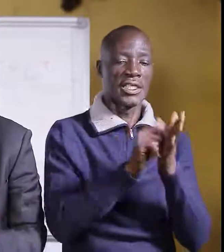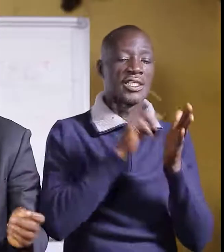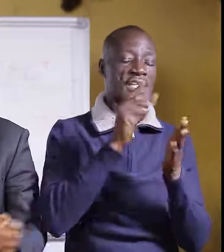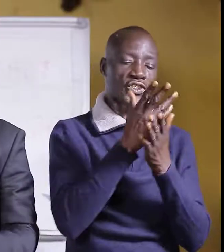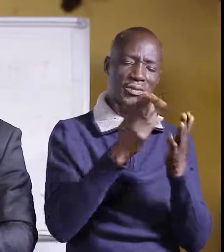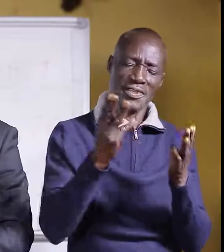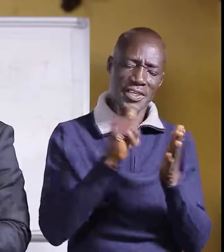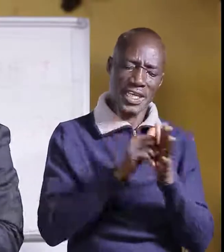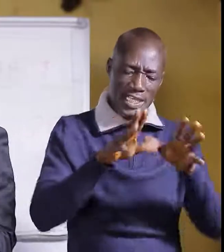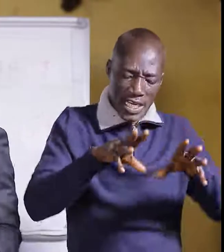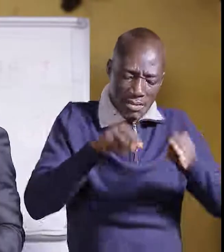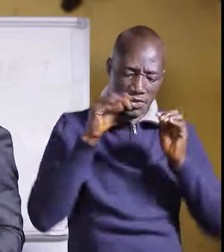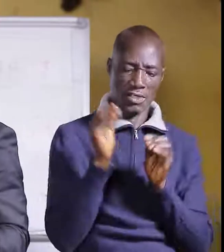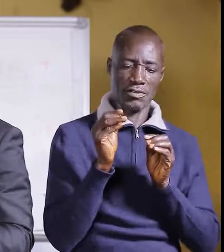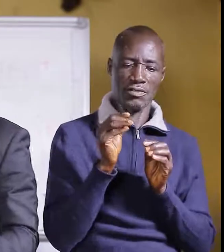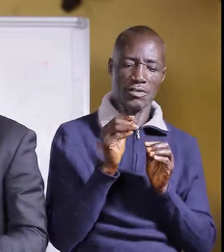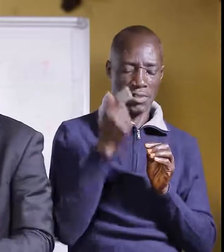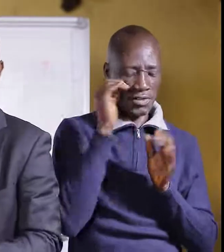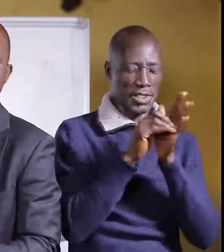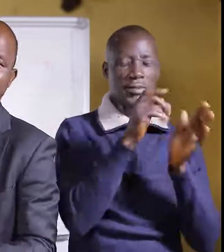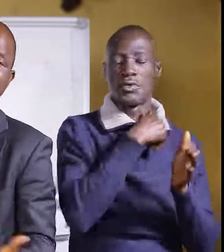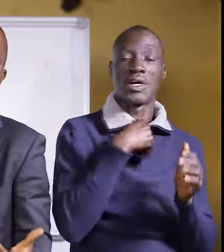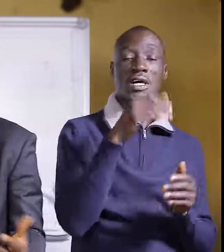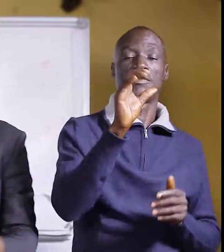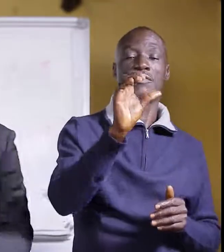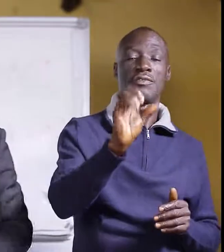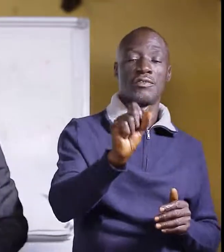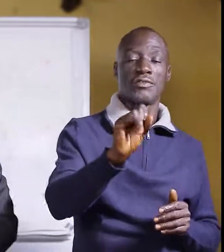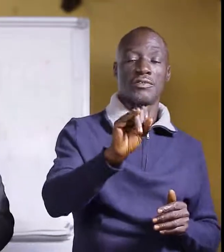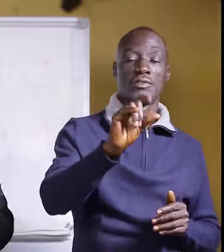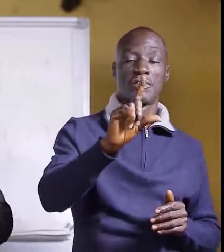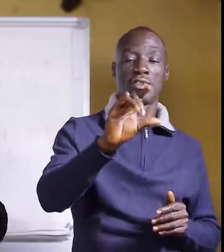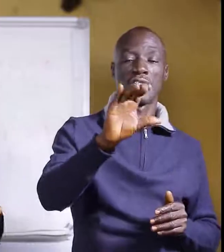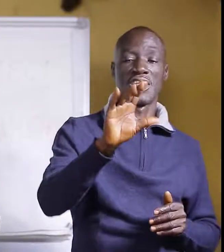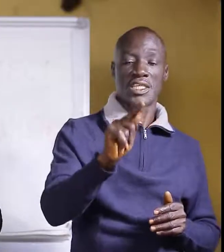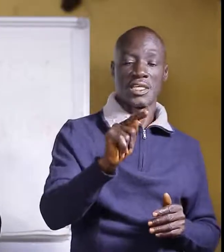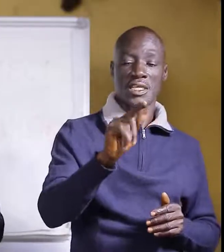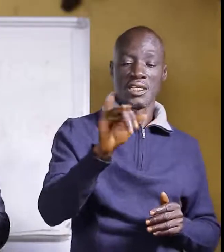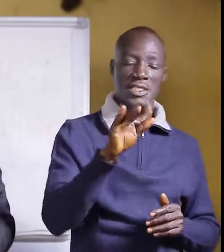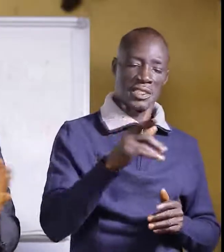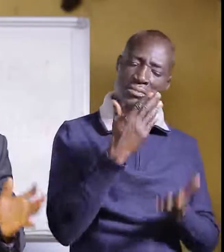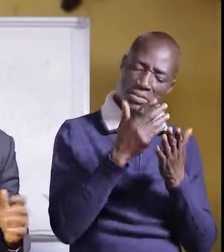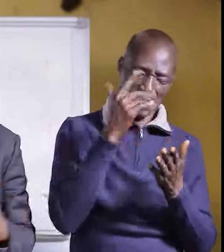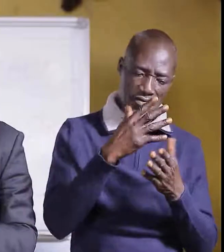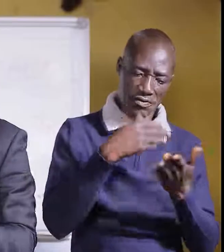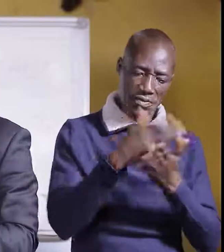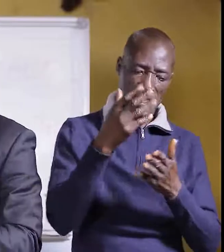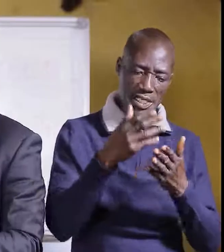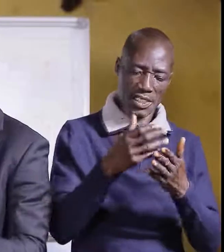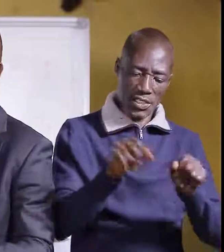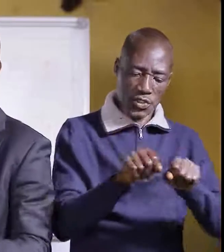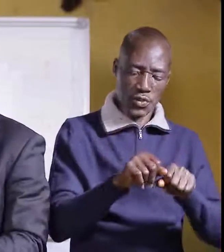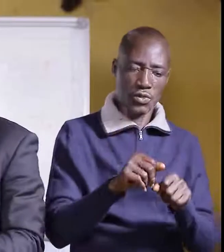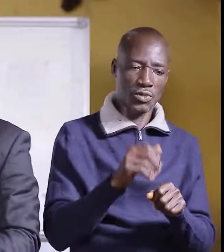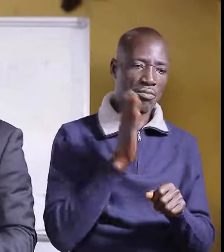moisture. Example is silica gel. I tell you, oftentimes when you buy a leather shoe or a leather handbag,